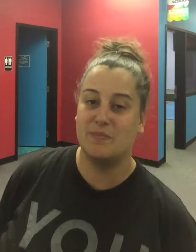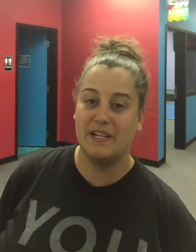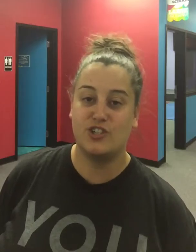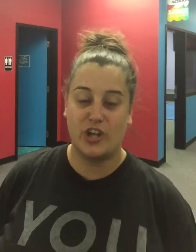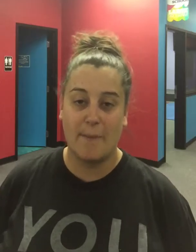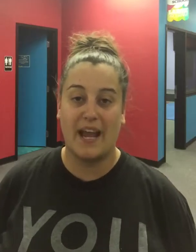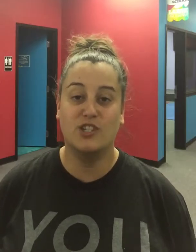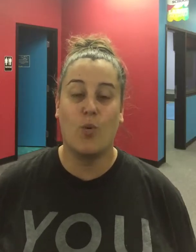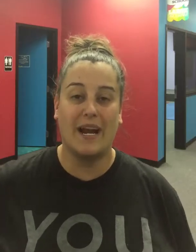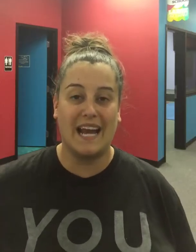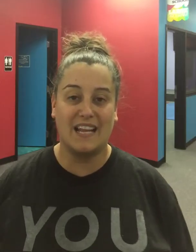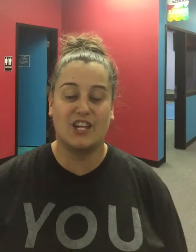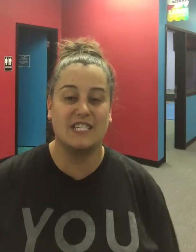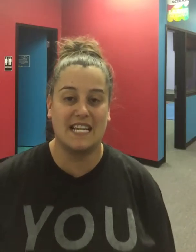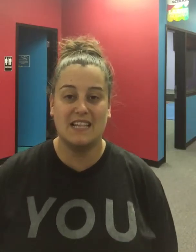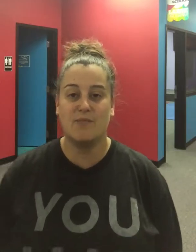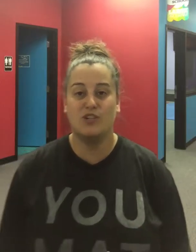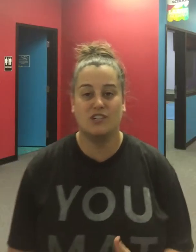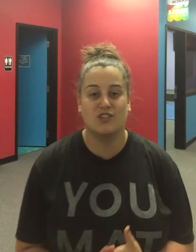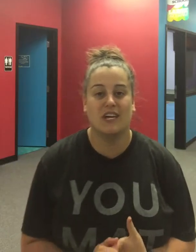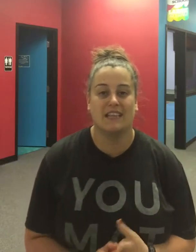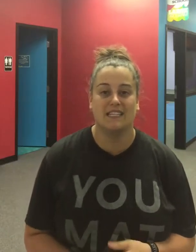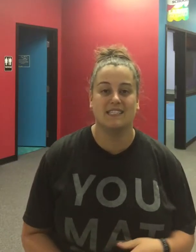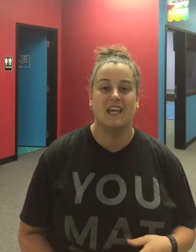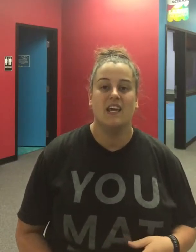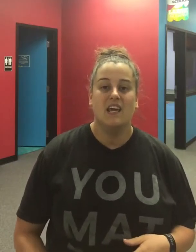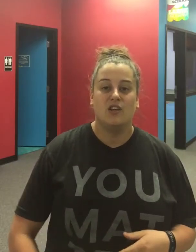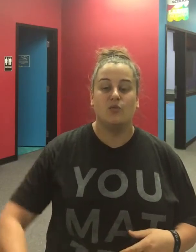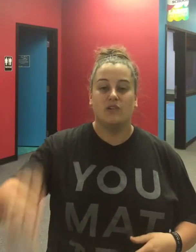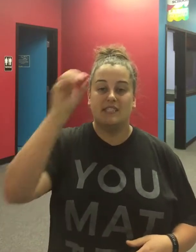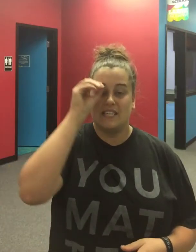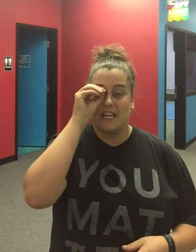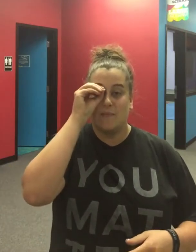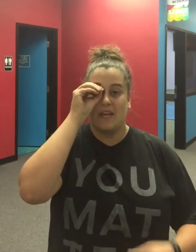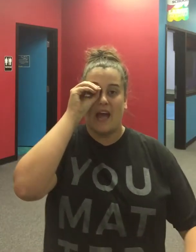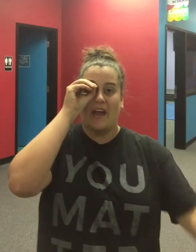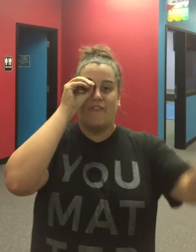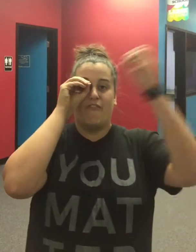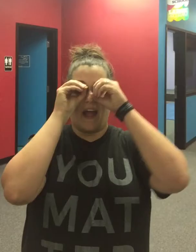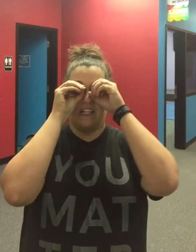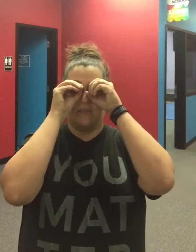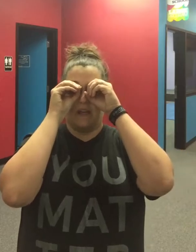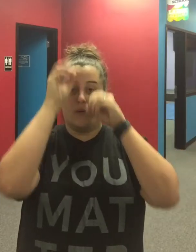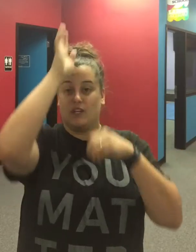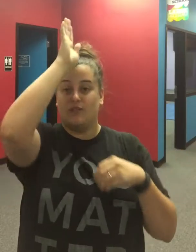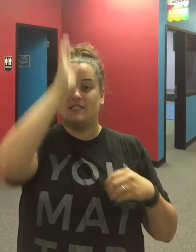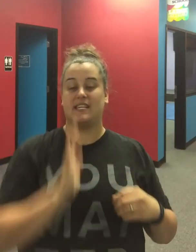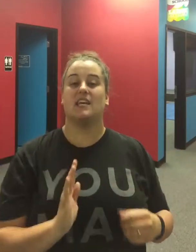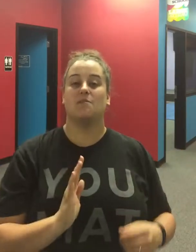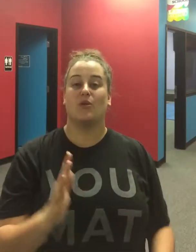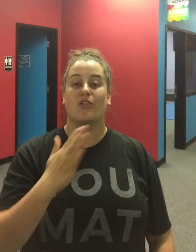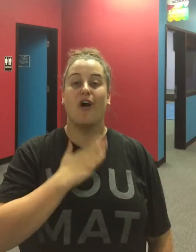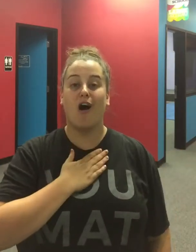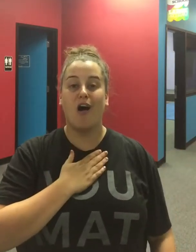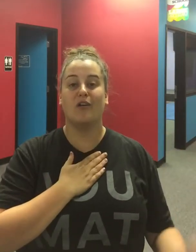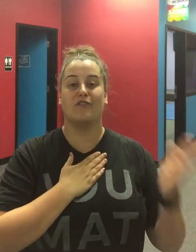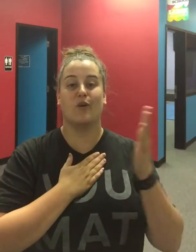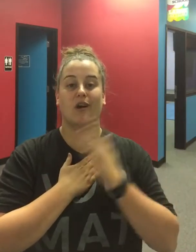been. It's Jeremiah 29:13. The motions look like this. You will seek me and find me when you seek me with all of your